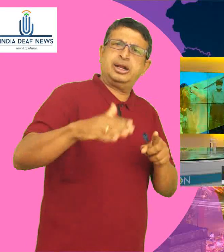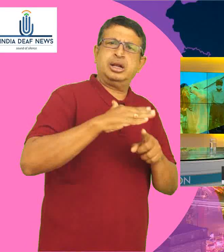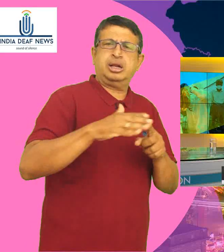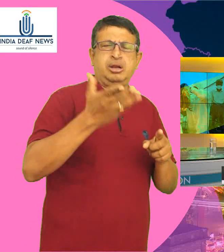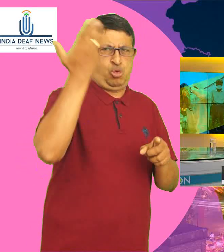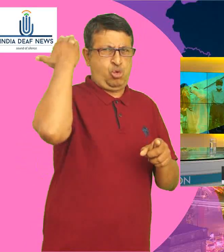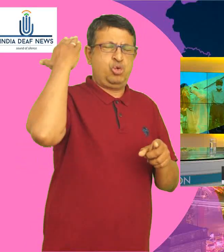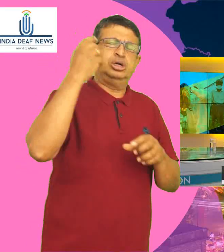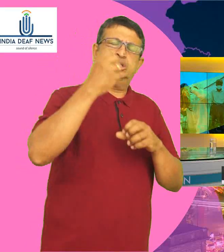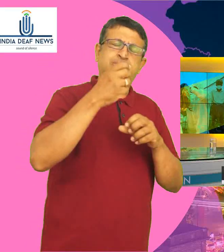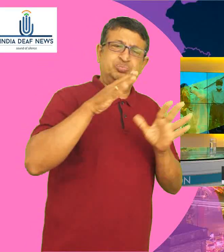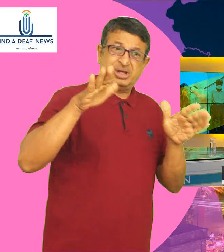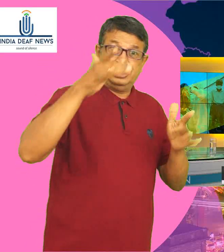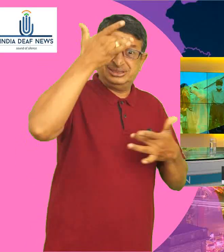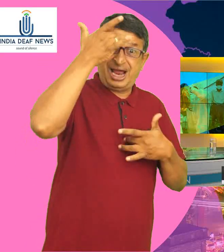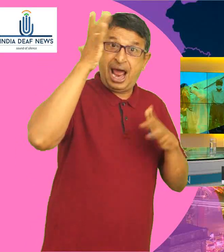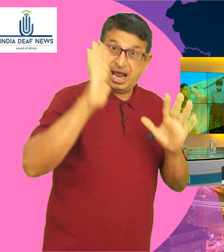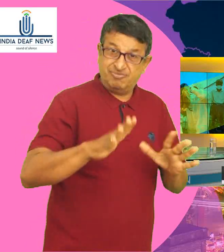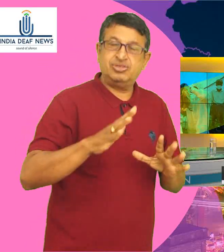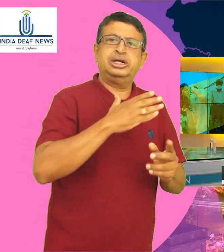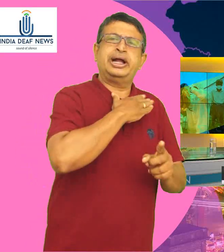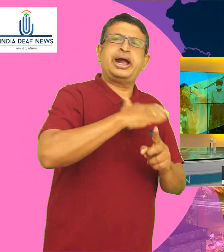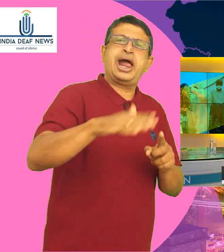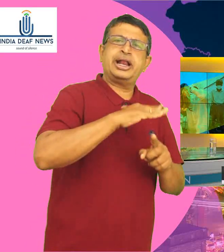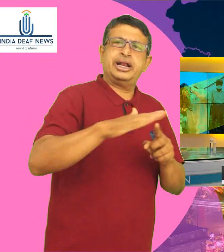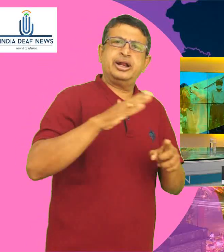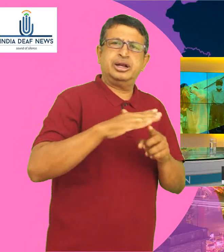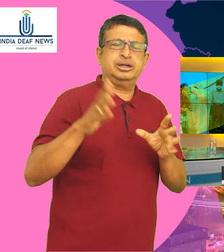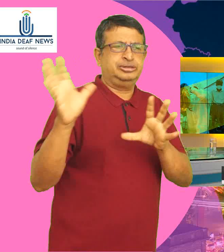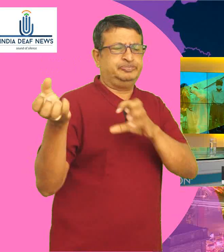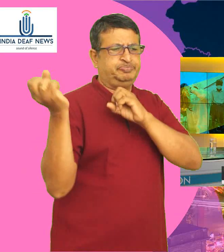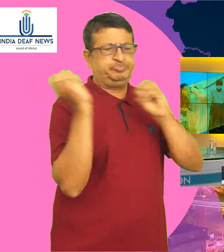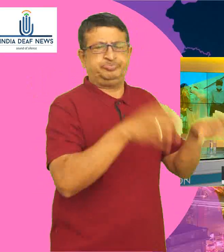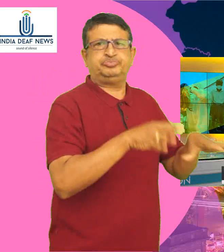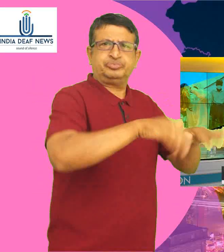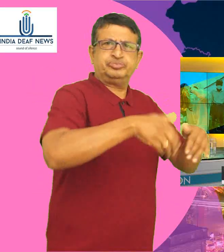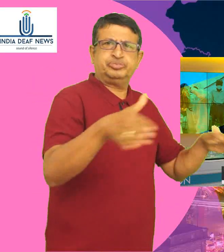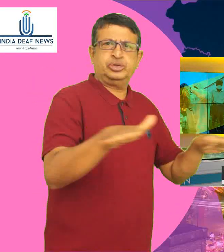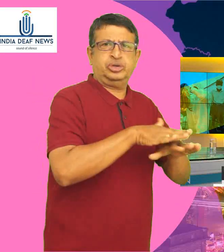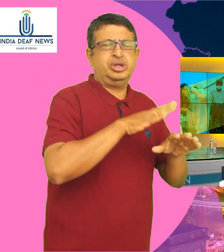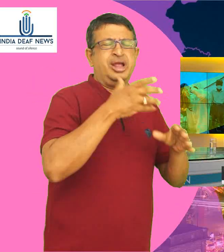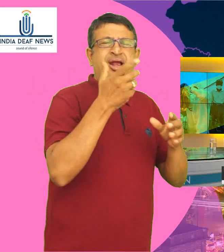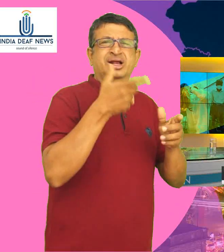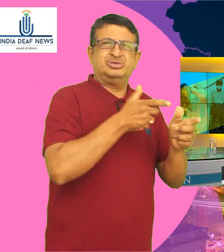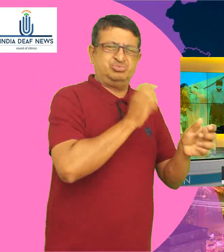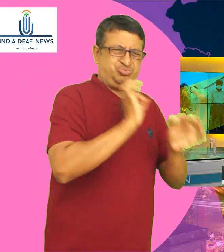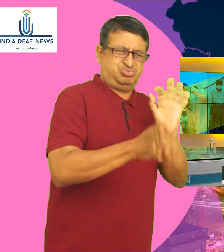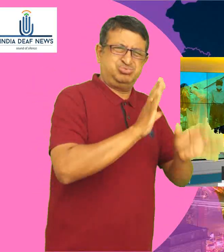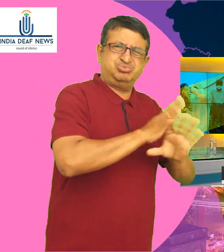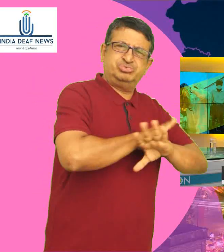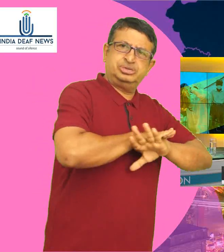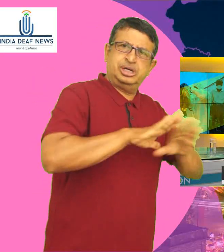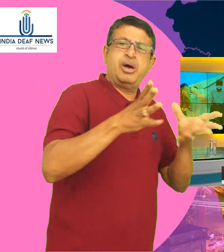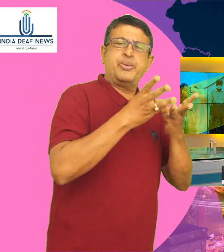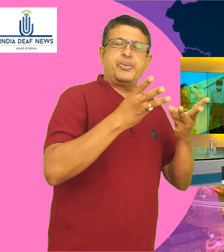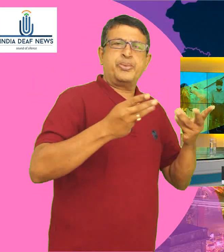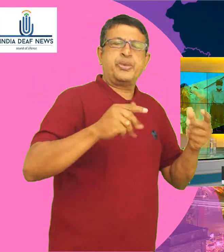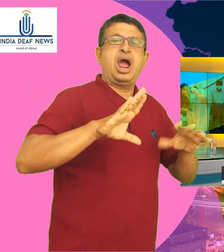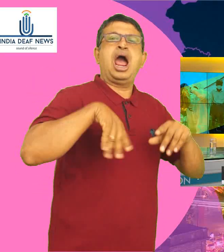can jump from birds to humans. The mortality rate is 60%. So what does the growing number of cases mean? Should you stop eating eggs